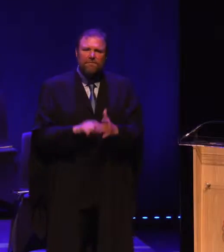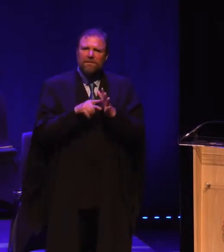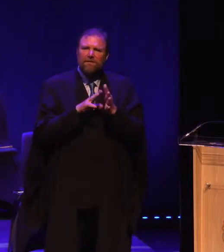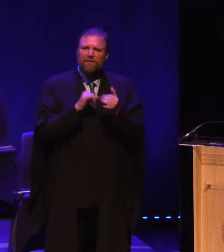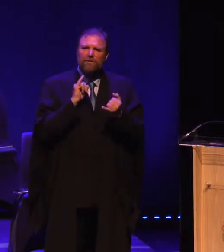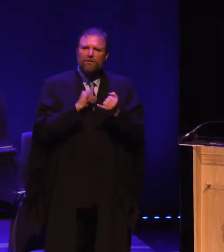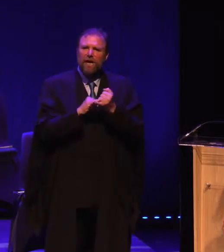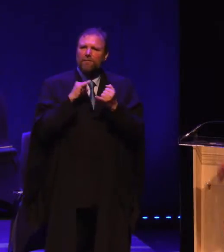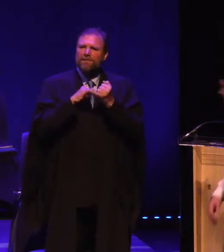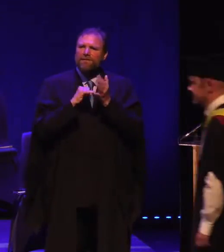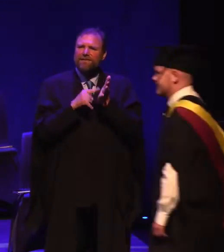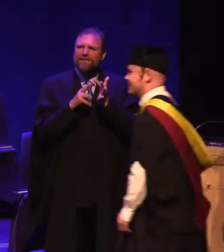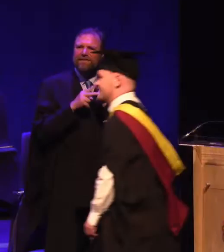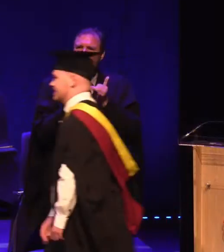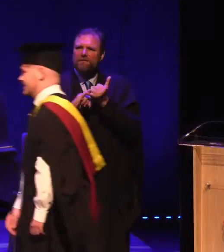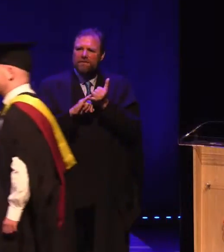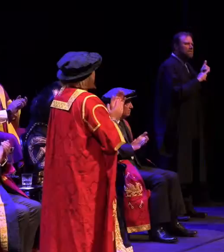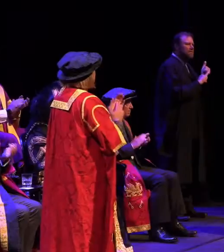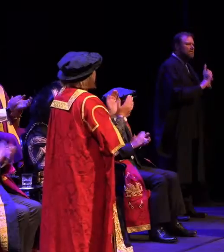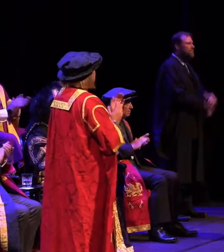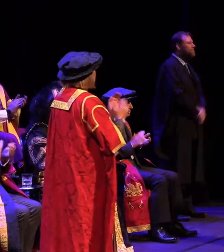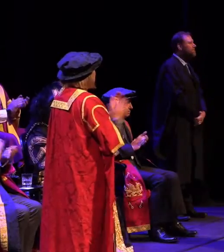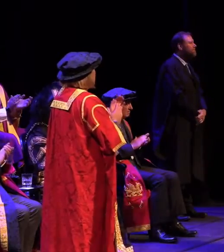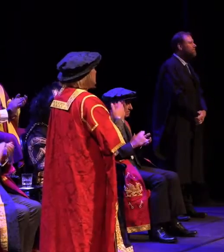James Stevens.